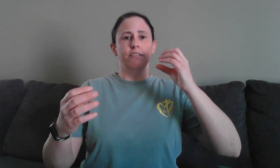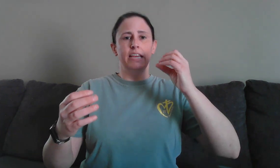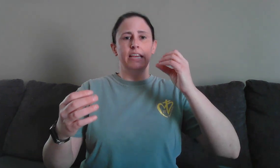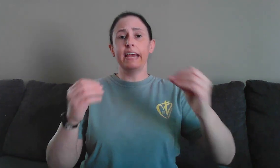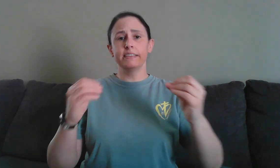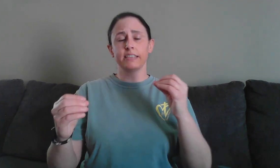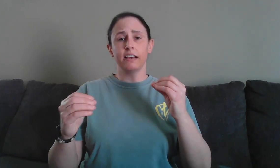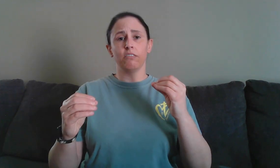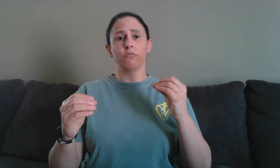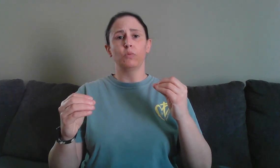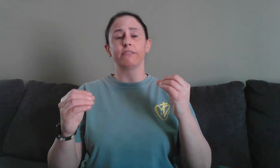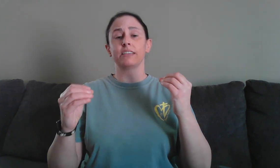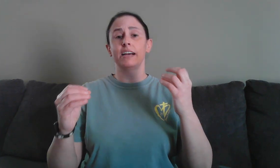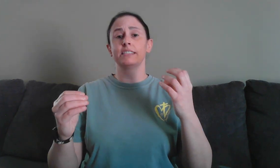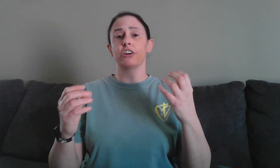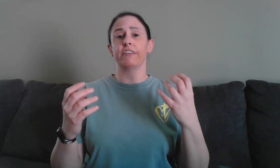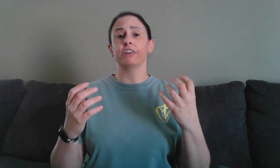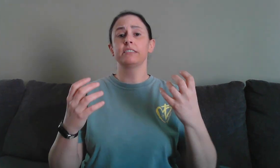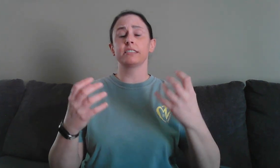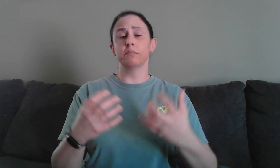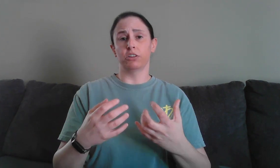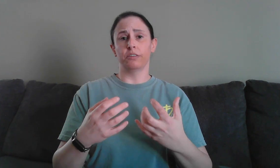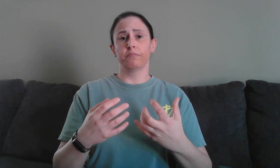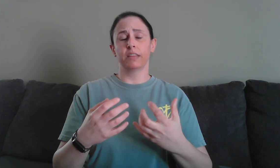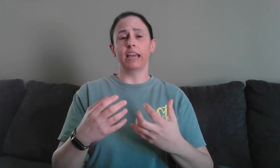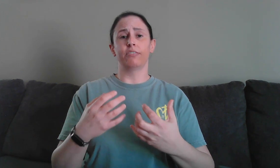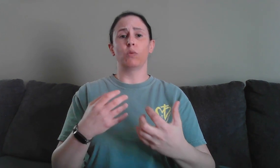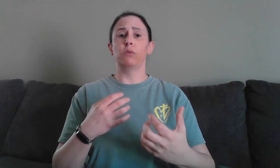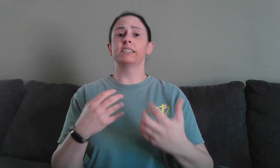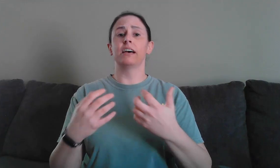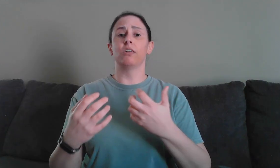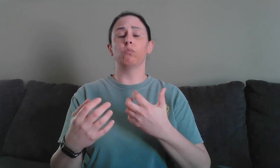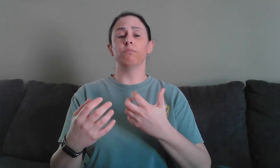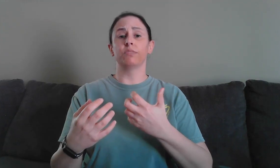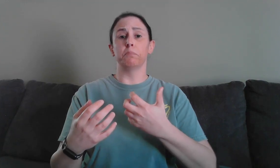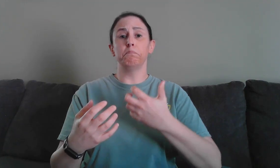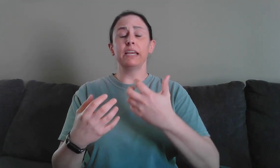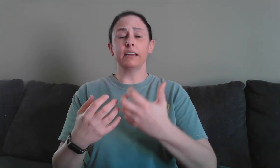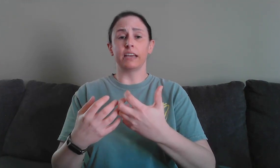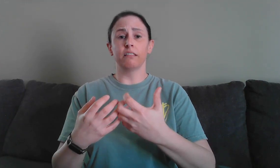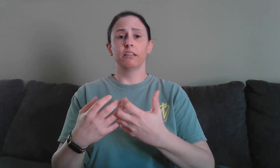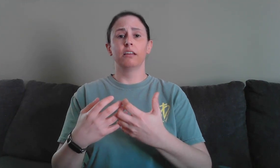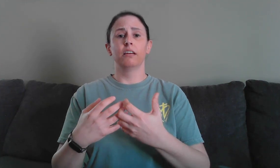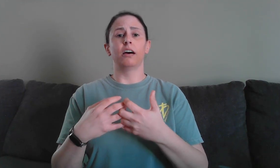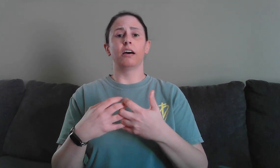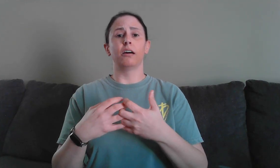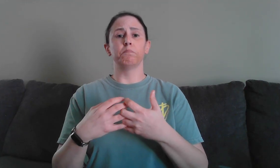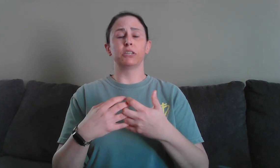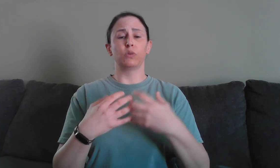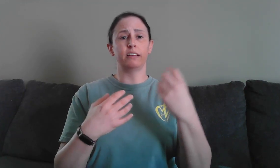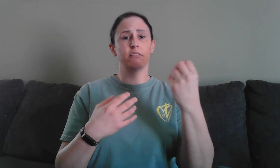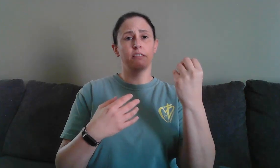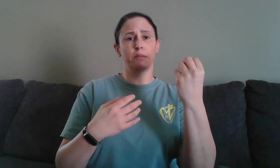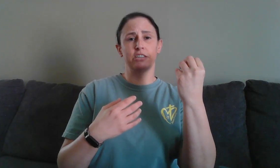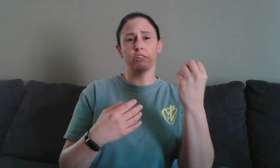In ASL, we have signs that are very similar, and the way we tell the meaning between, am I talking